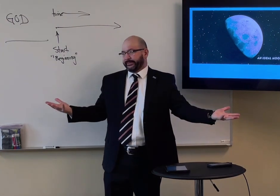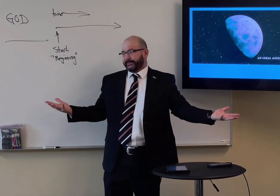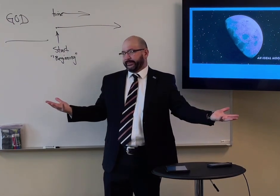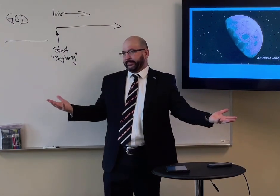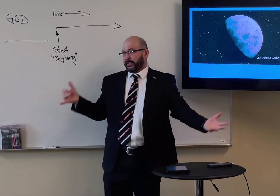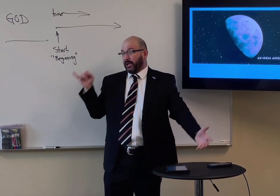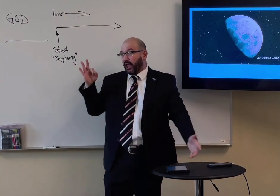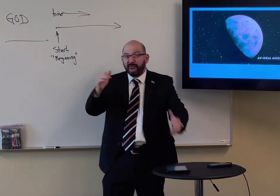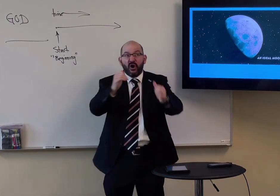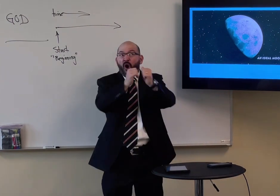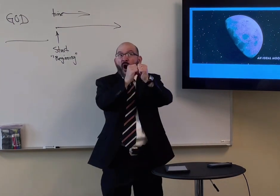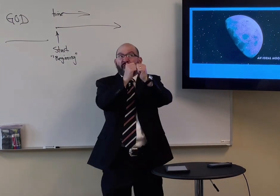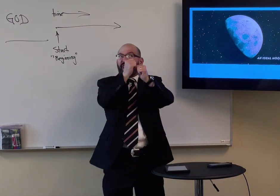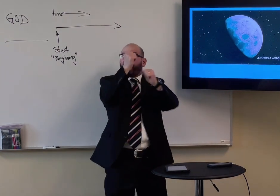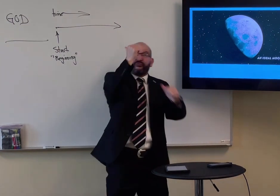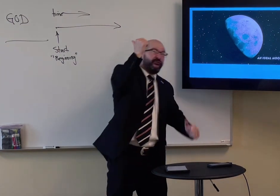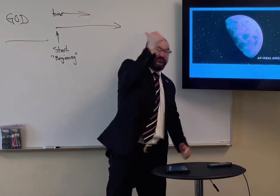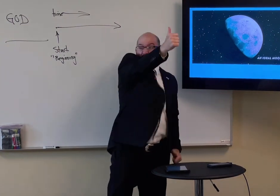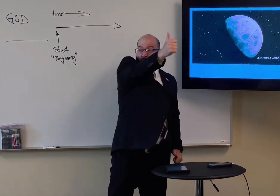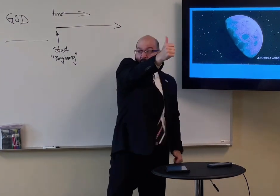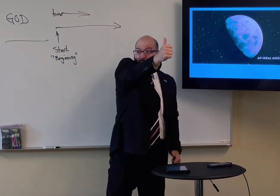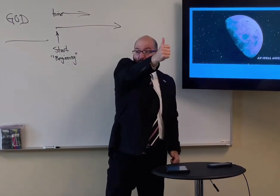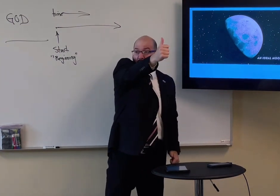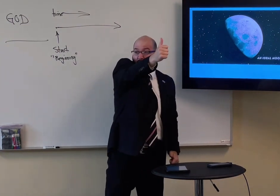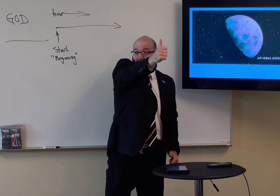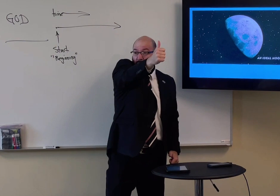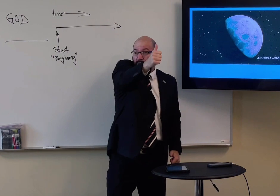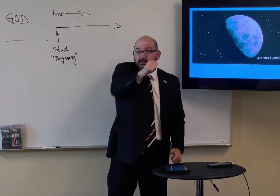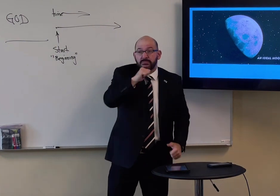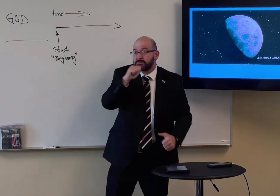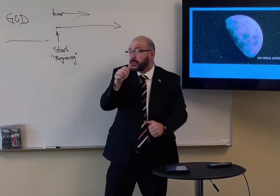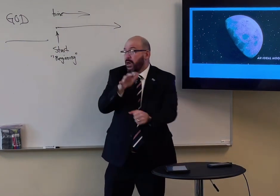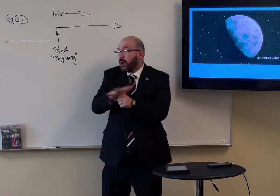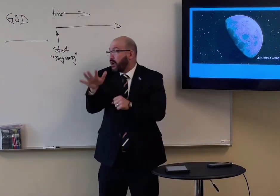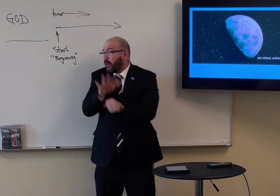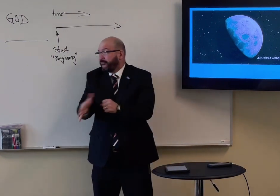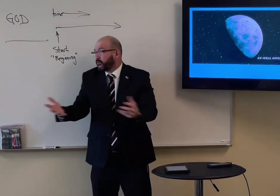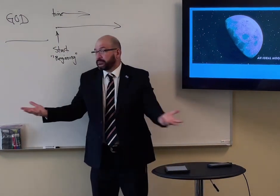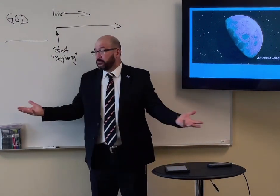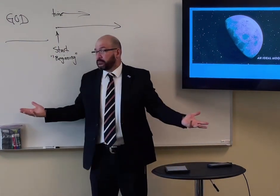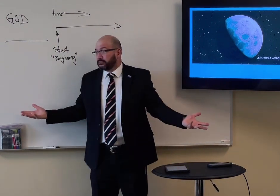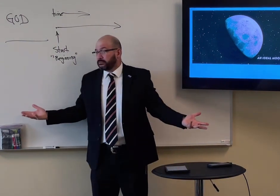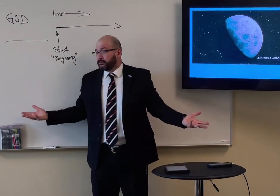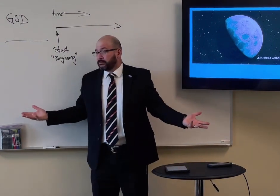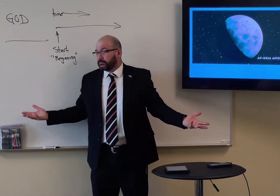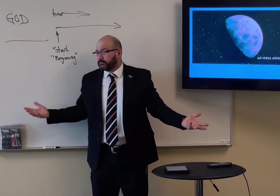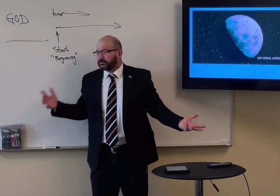life would be impossible on the earth. If it was further away, it wouldn't